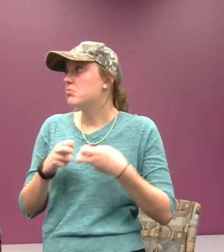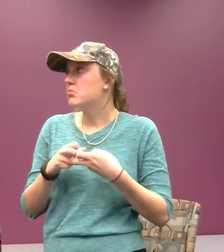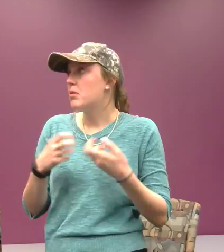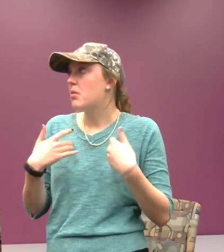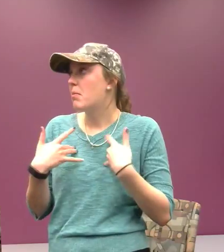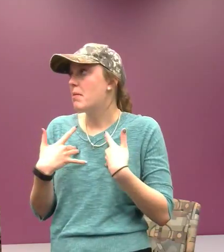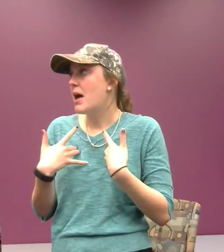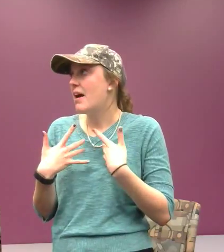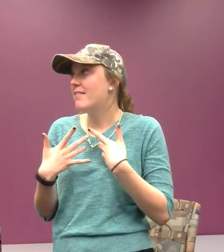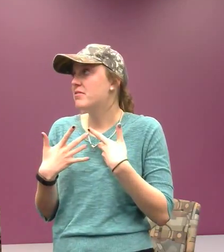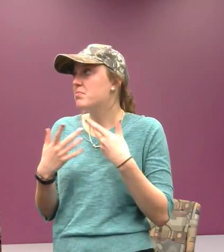13x